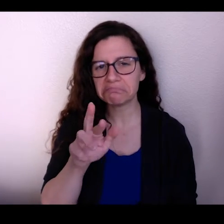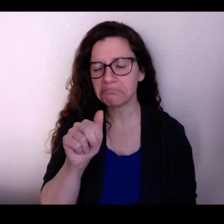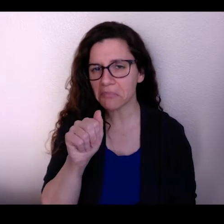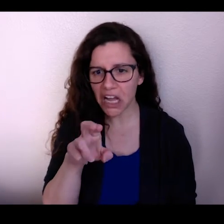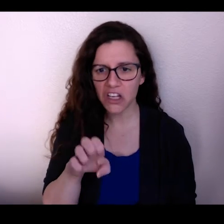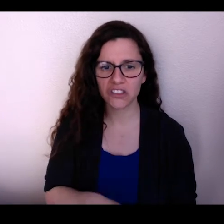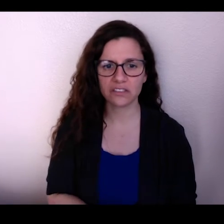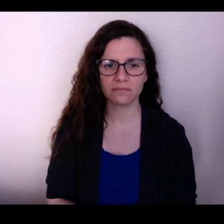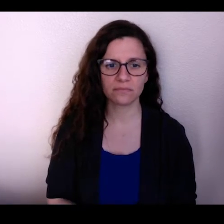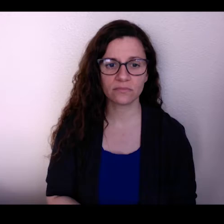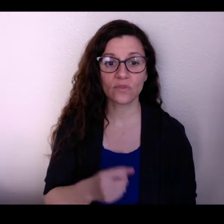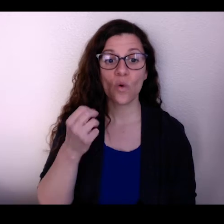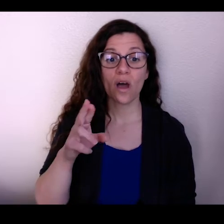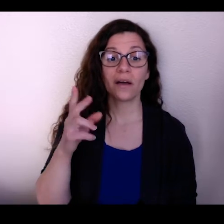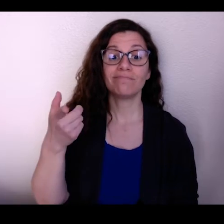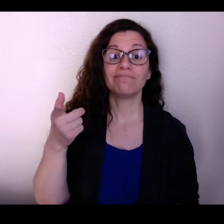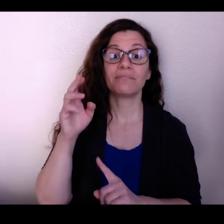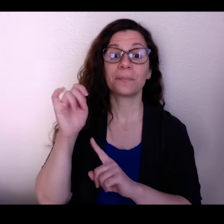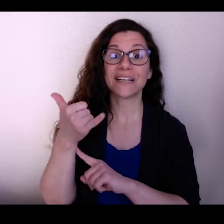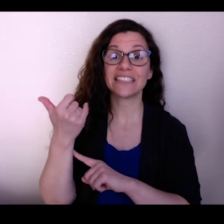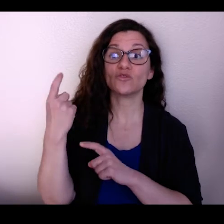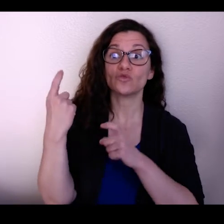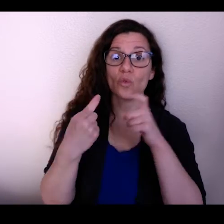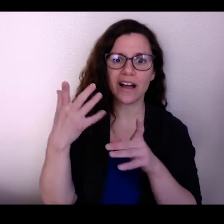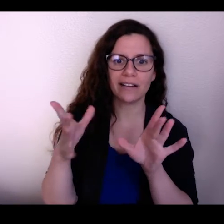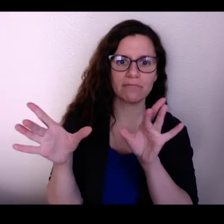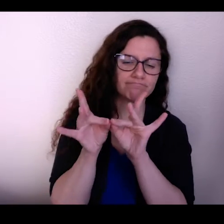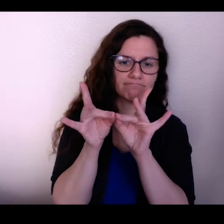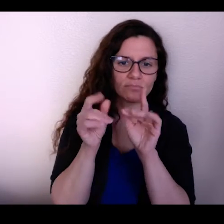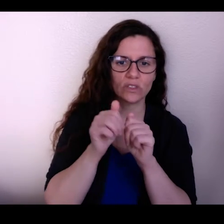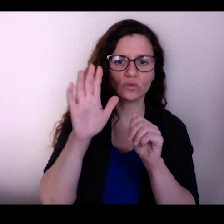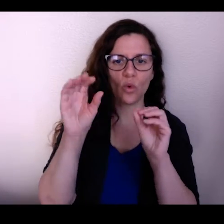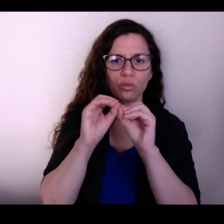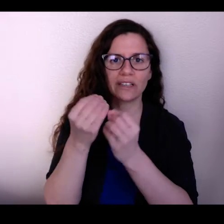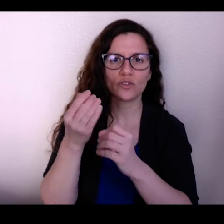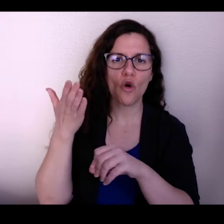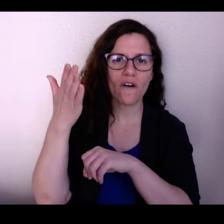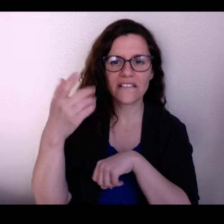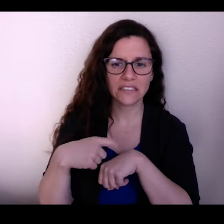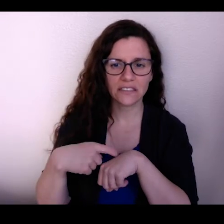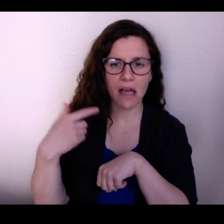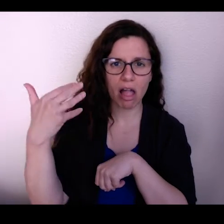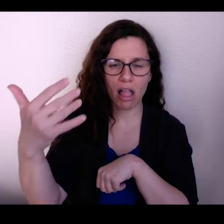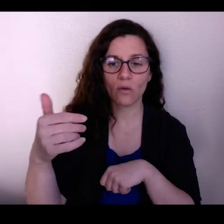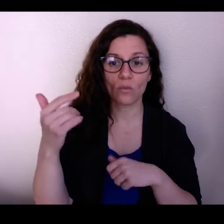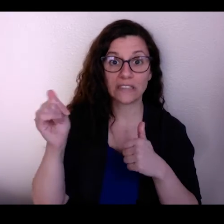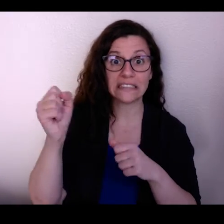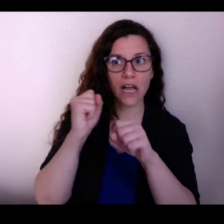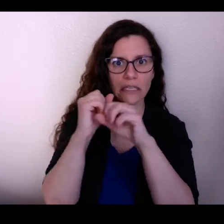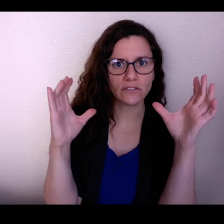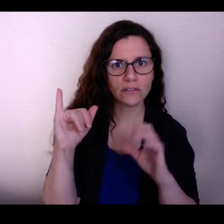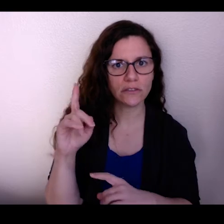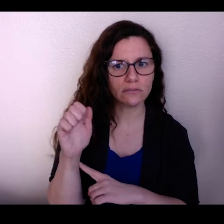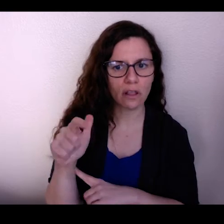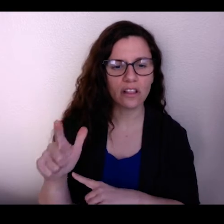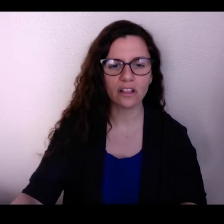all bodes really well for them being a donor who sticks with your organization over time,